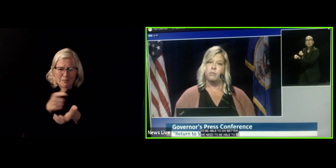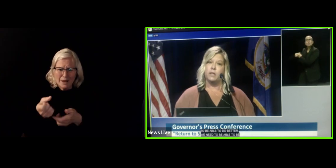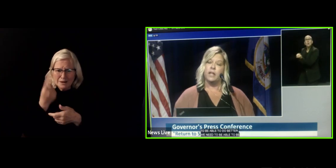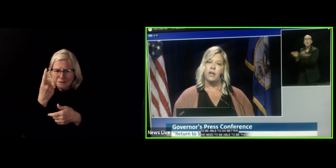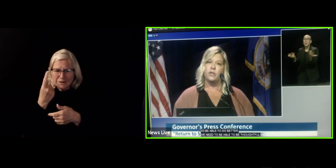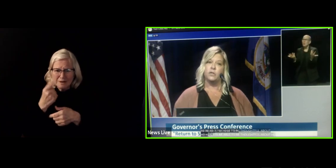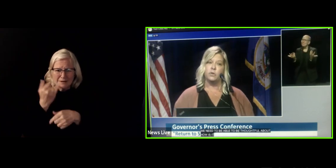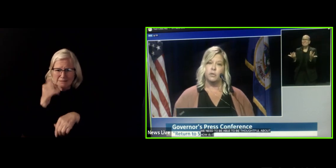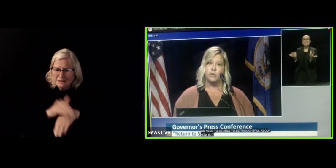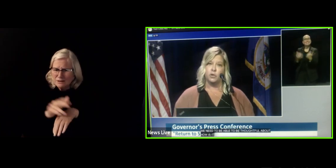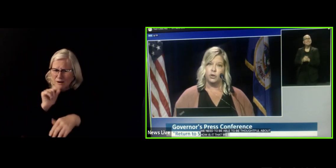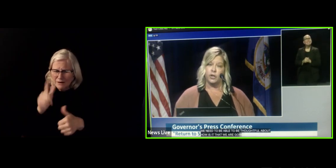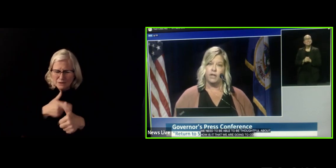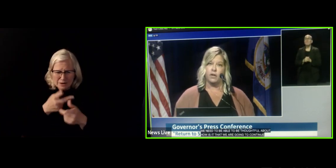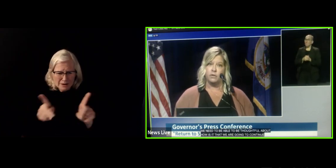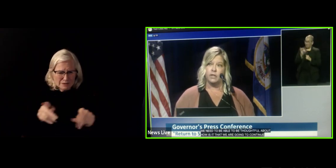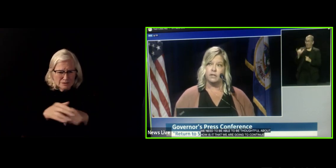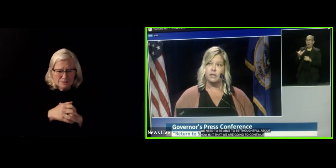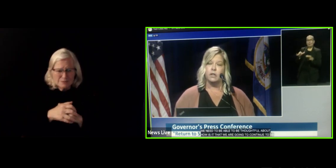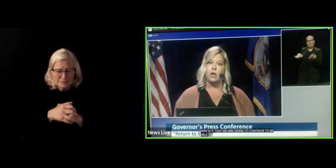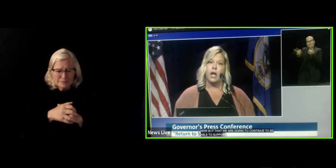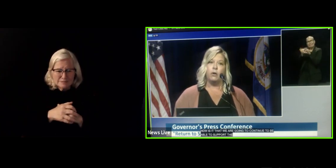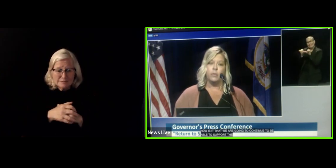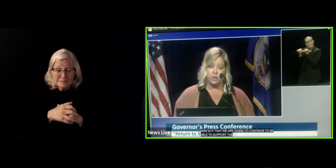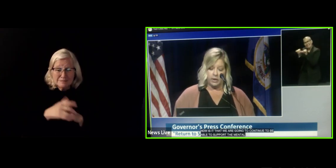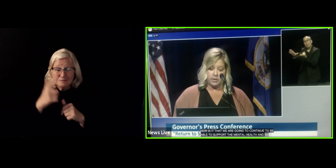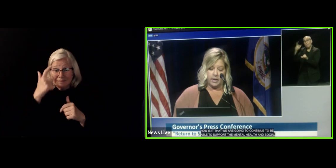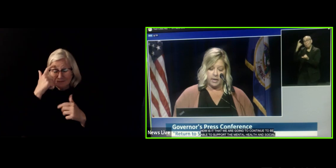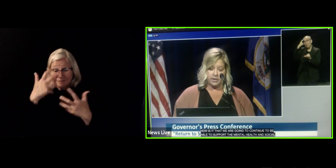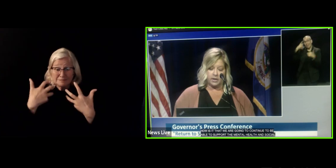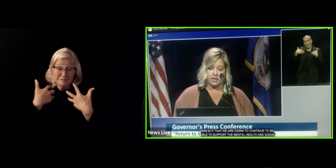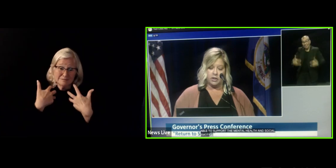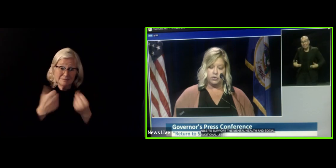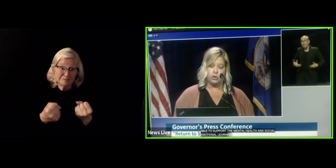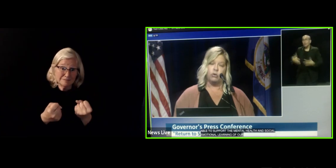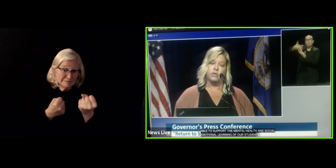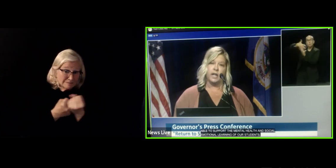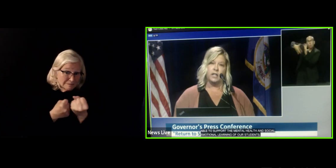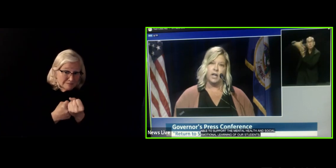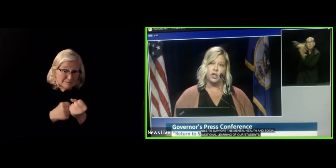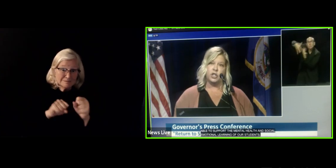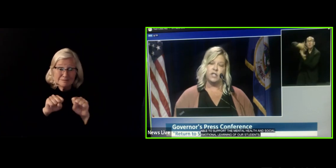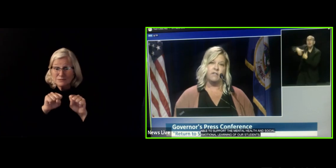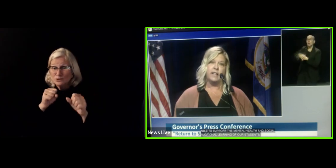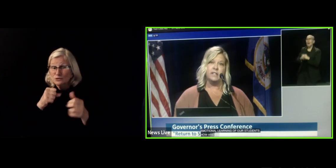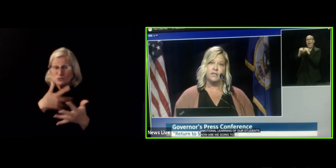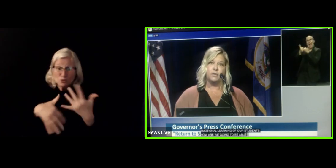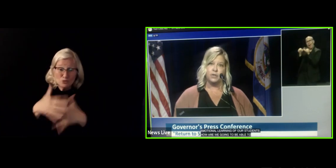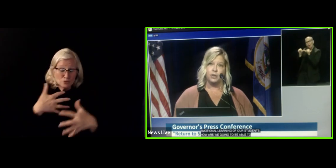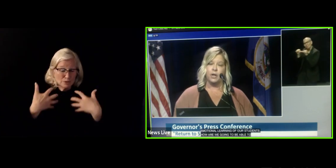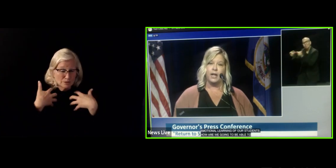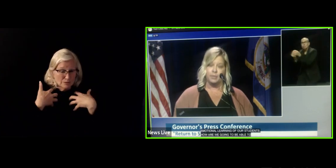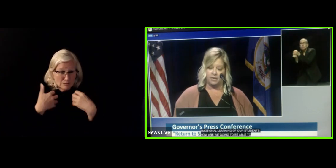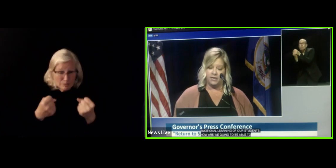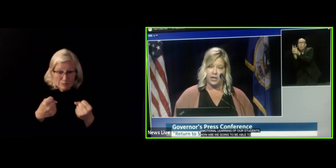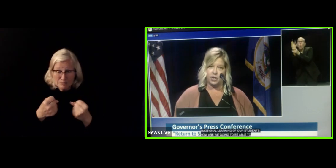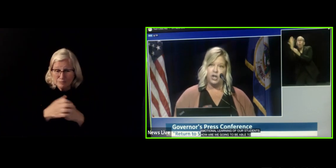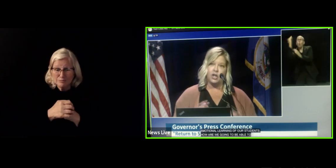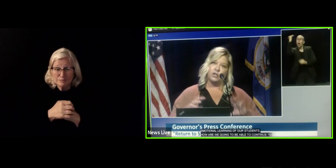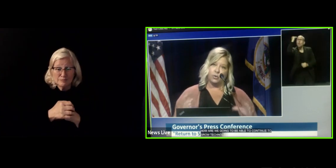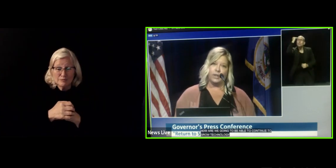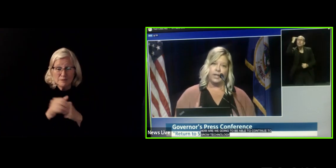the mental health and social emotional learning of our students. How are we going to be able to continue to grow technology and devices if you still were not able to